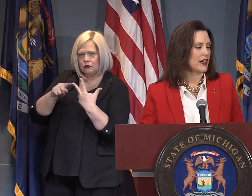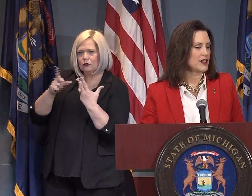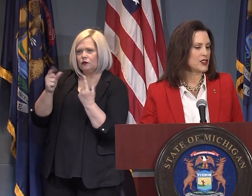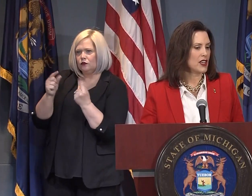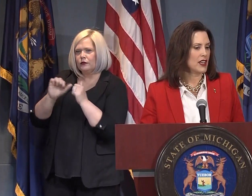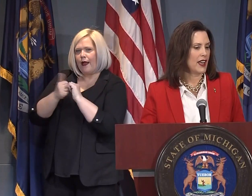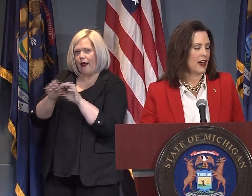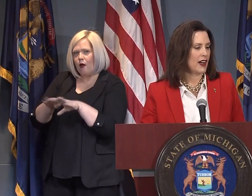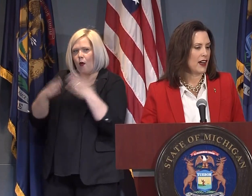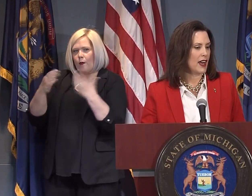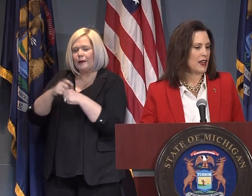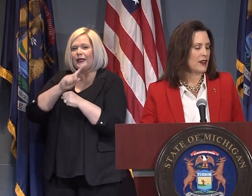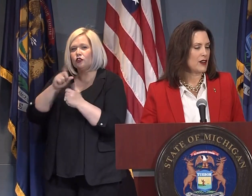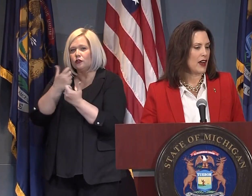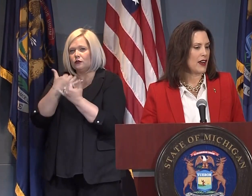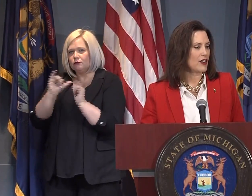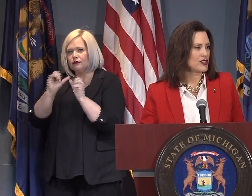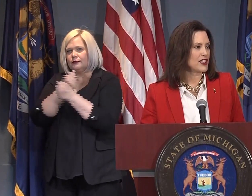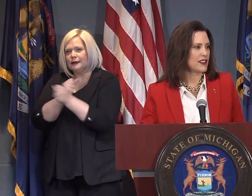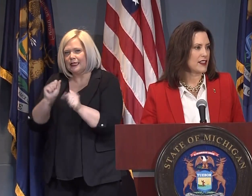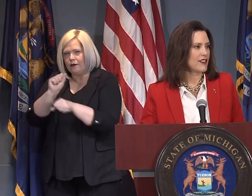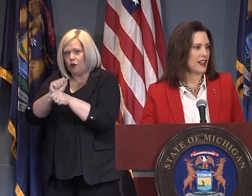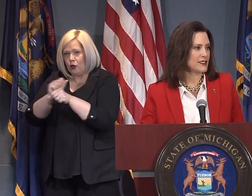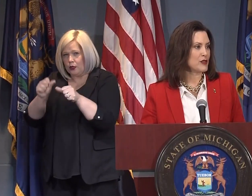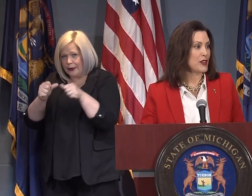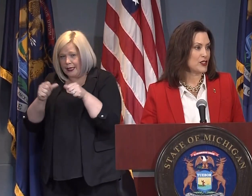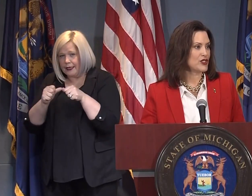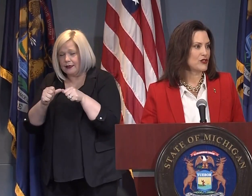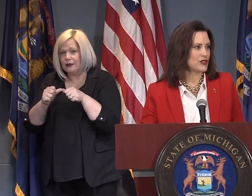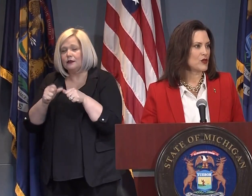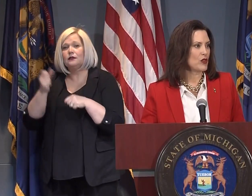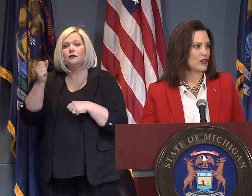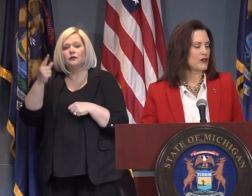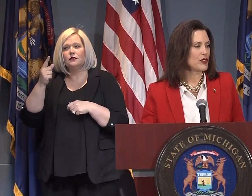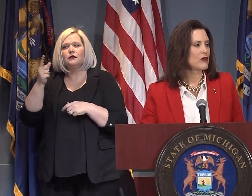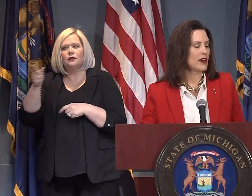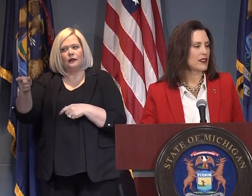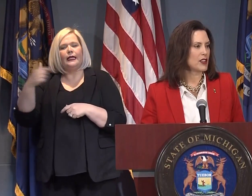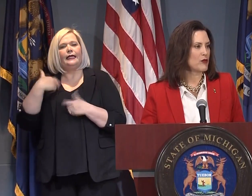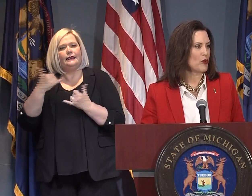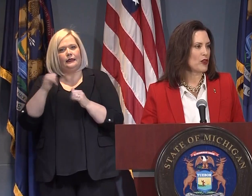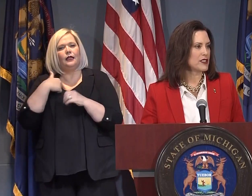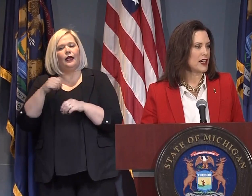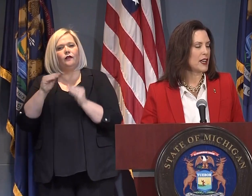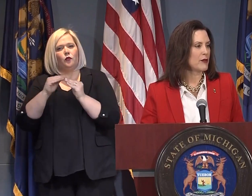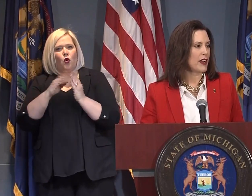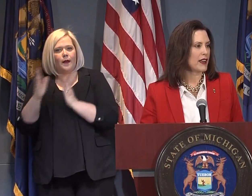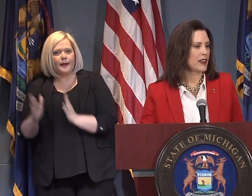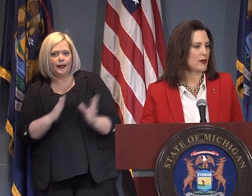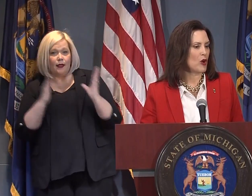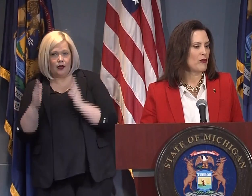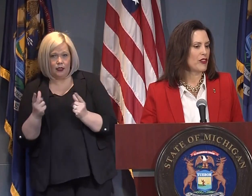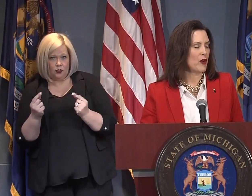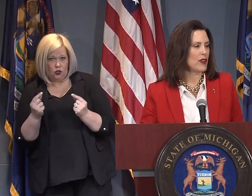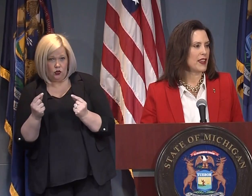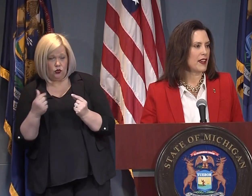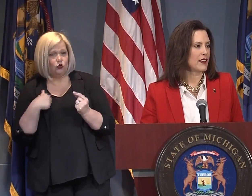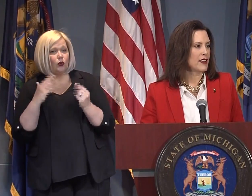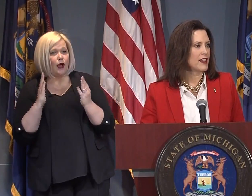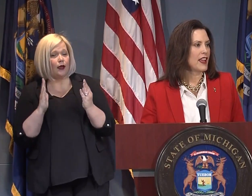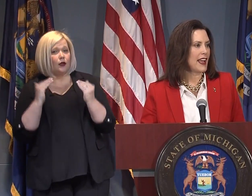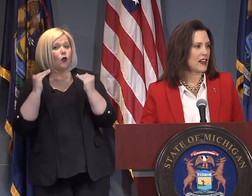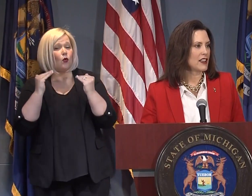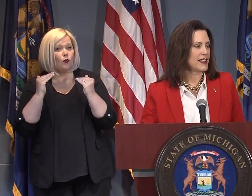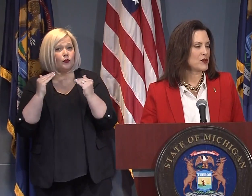well. And I understand that they've got some issues to work through, and at the appropriate time, I am hopeful that we